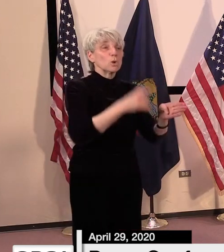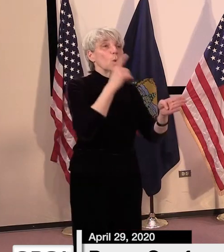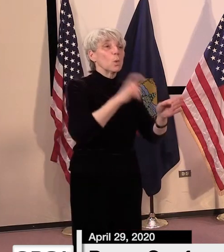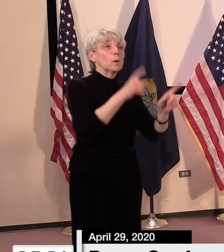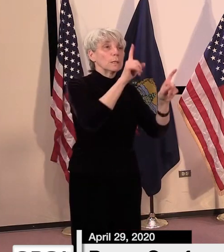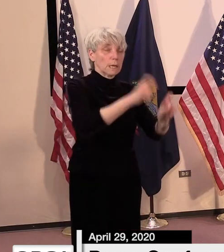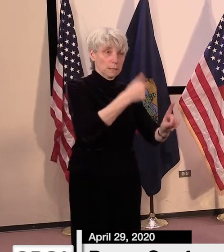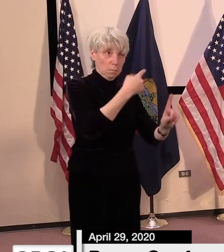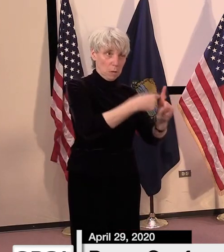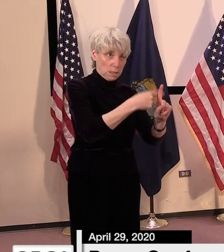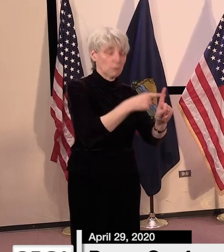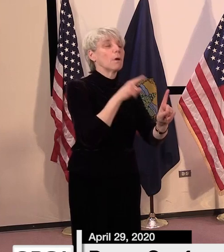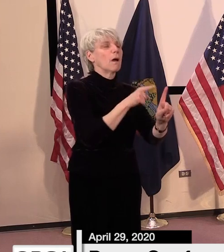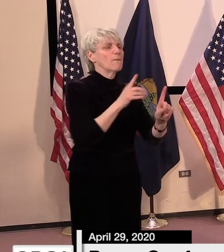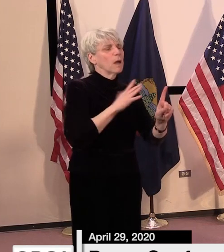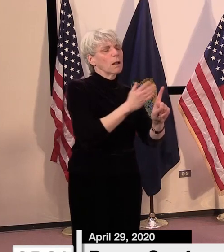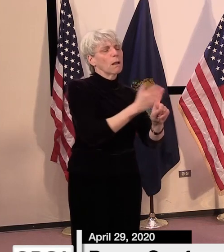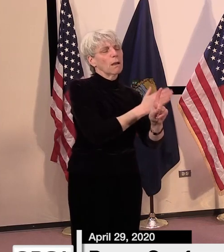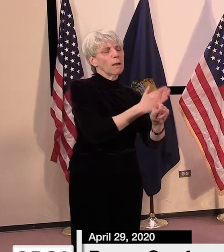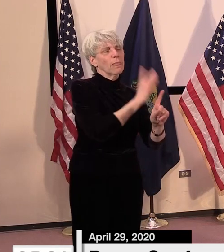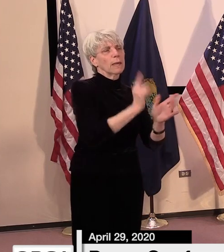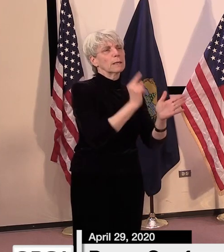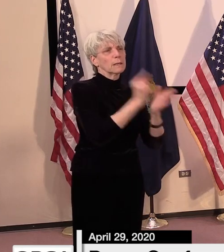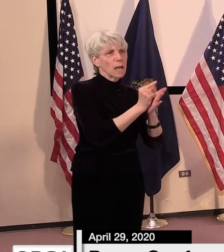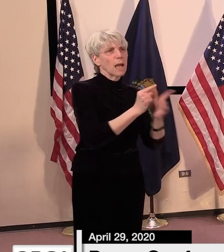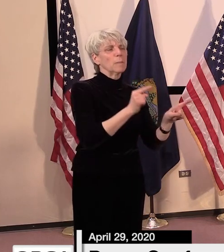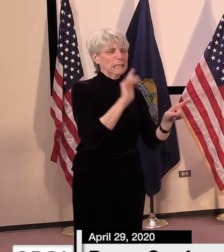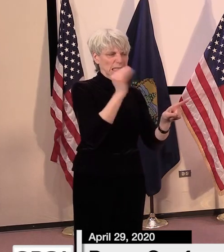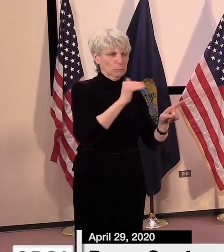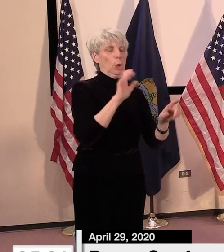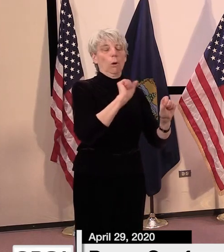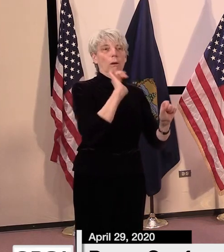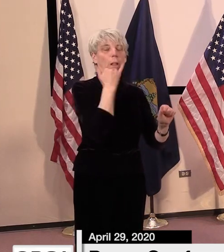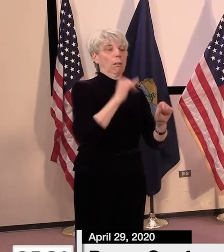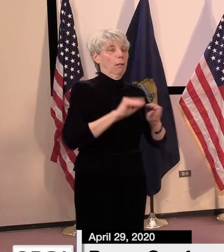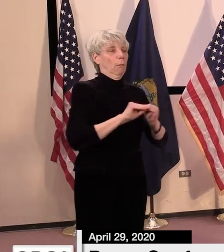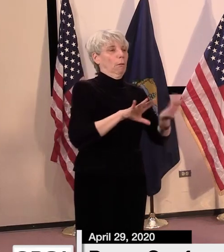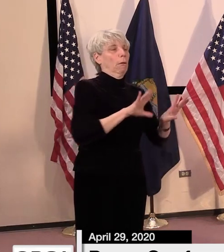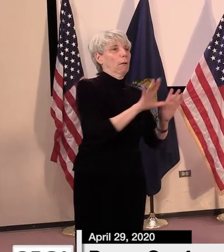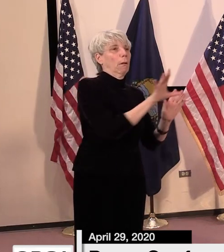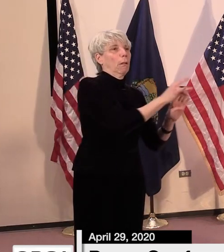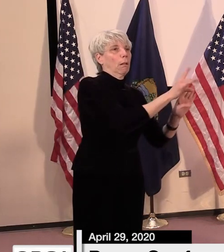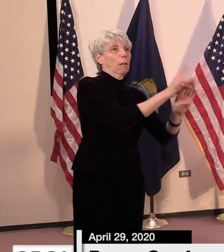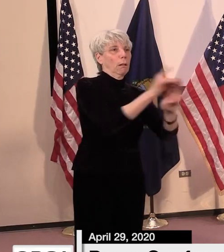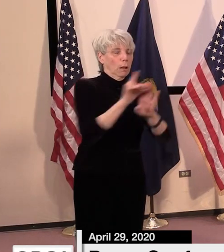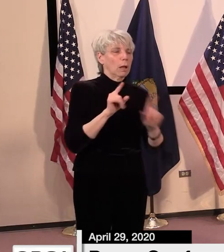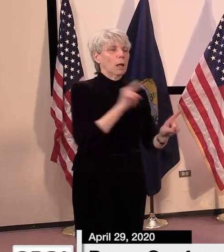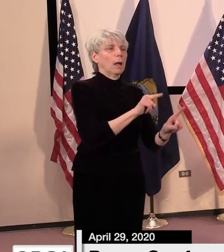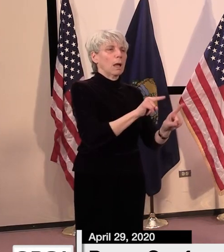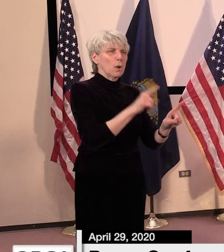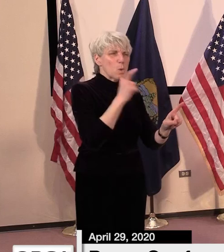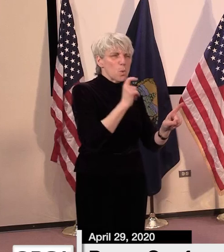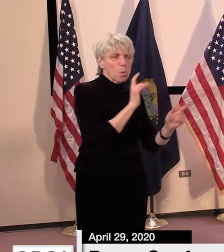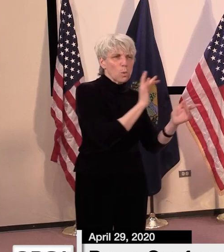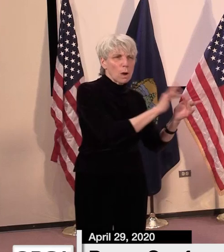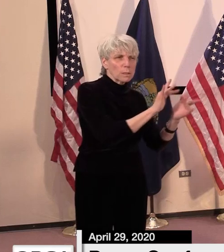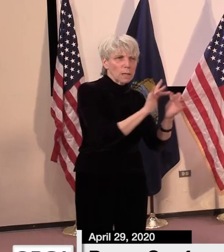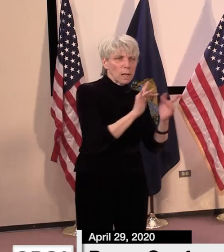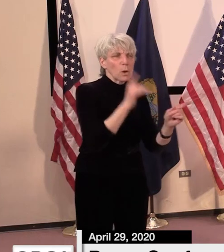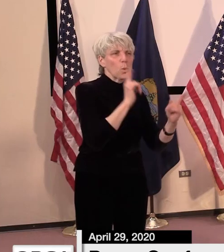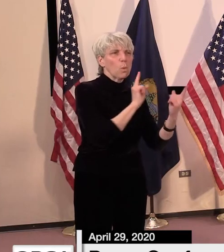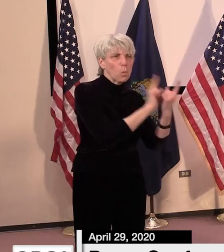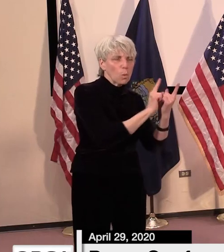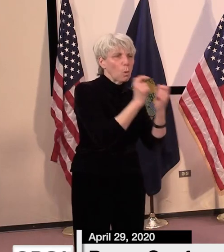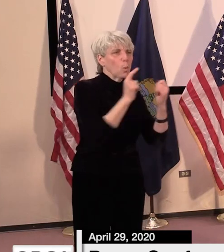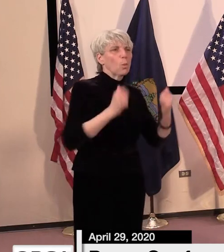who they were around while they were potentially infectious so that we could then do contact tracing on them. And for cases, also